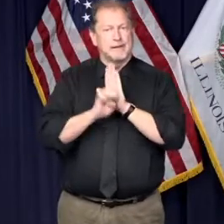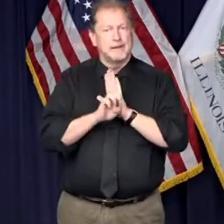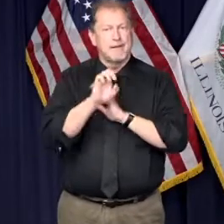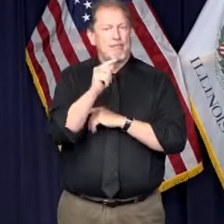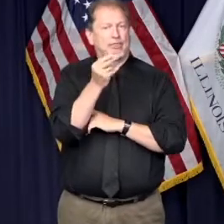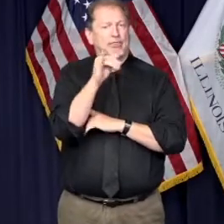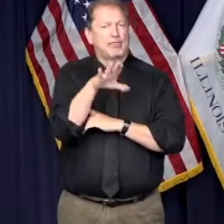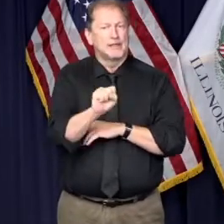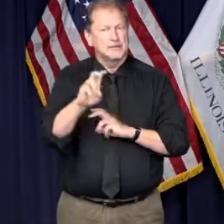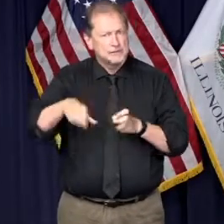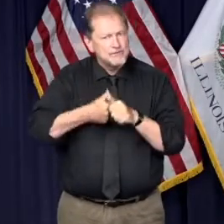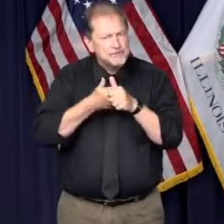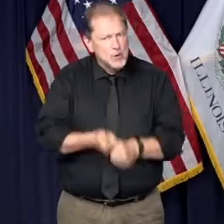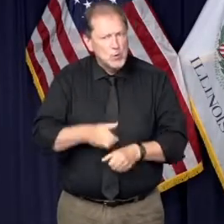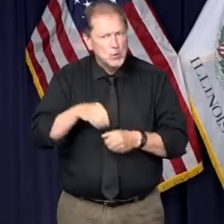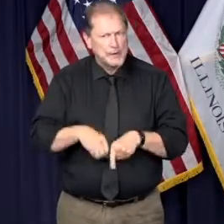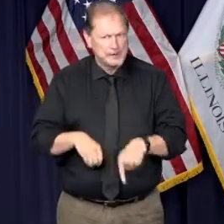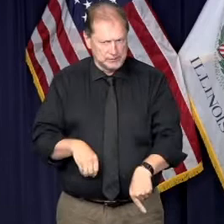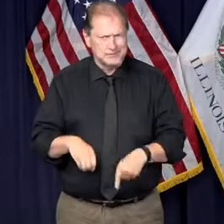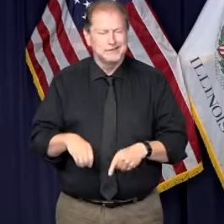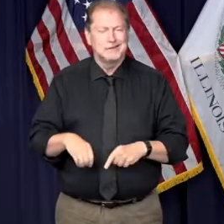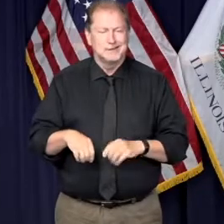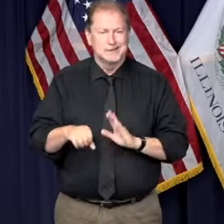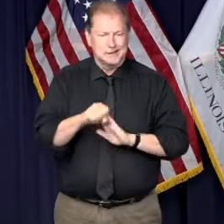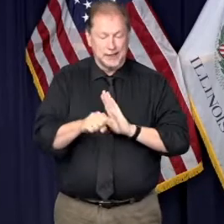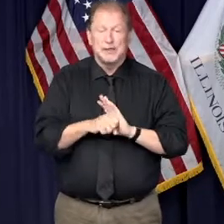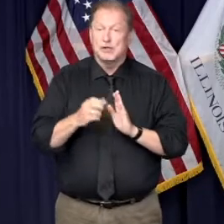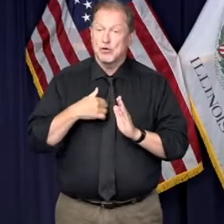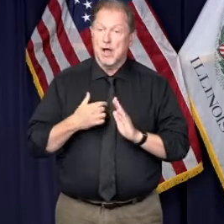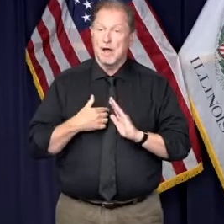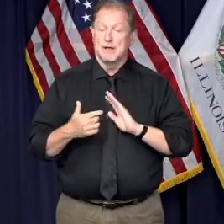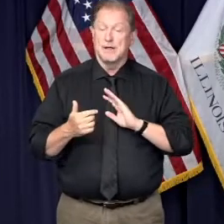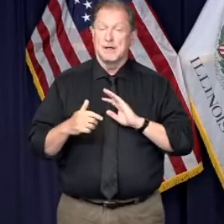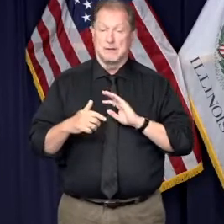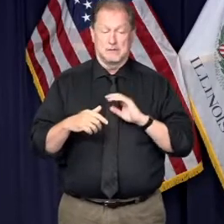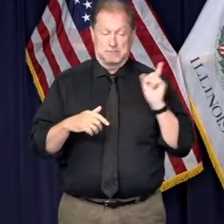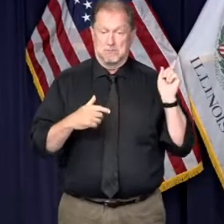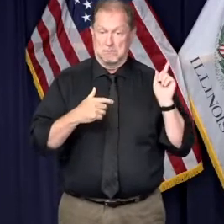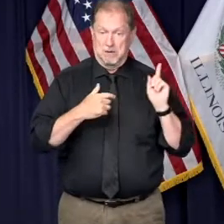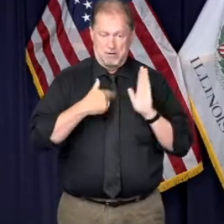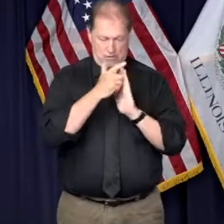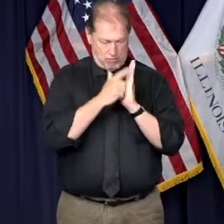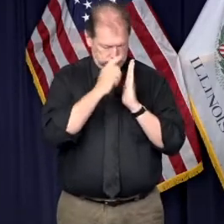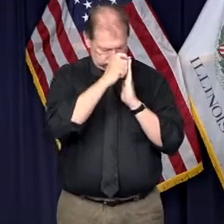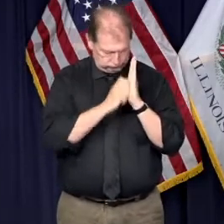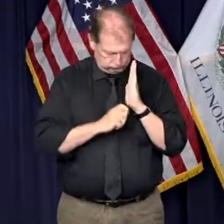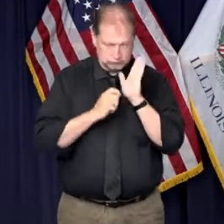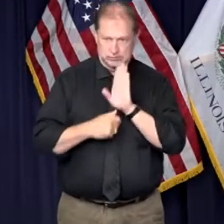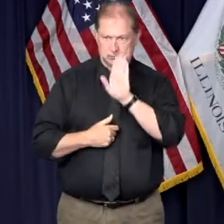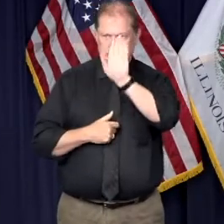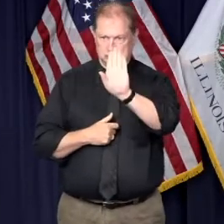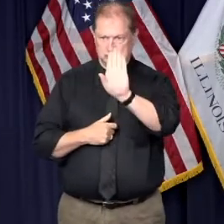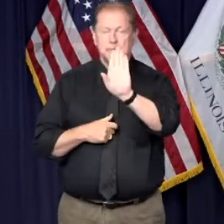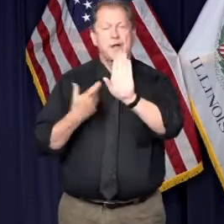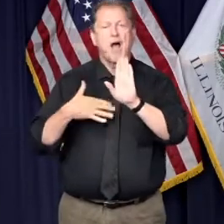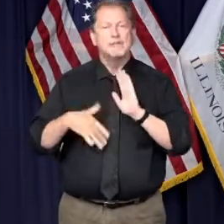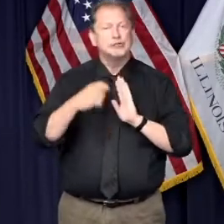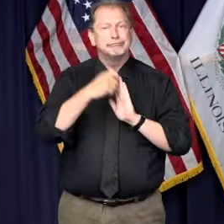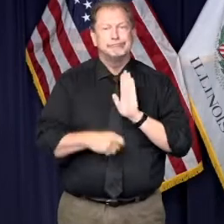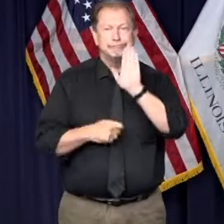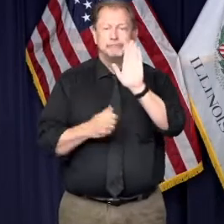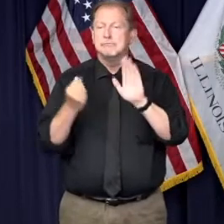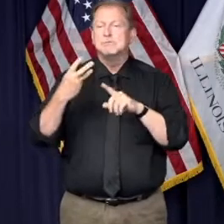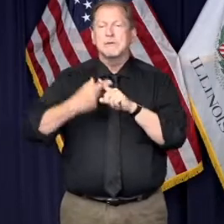many pieces of that legislation that I will be advocating. I put those out months ago, in fact. You've seen,